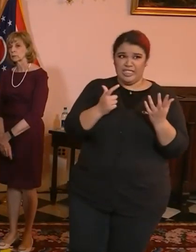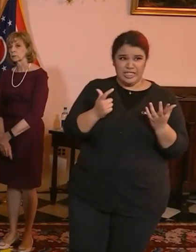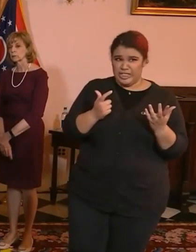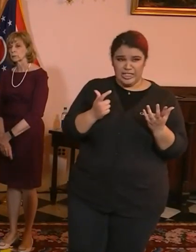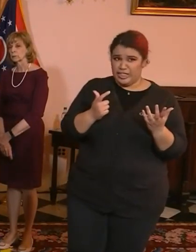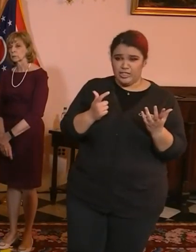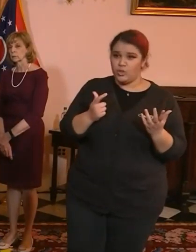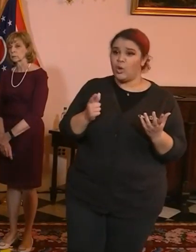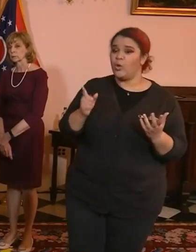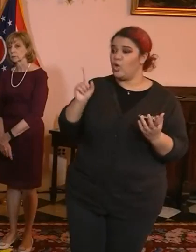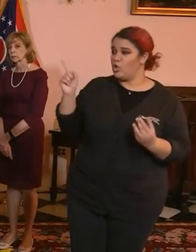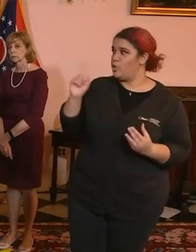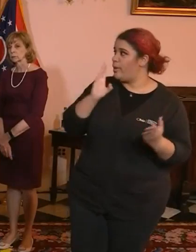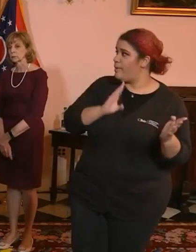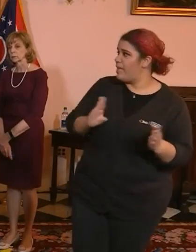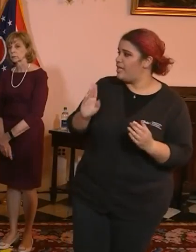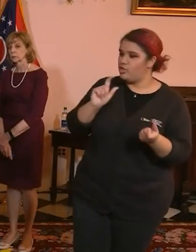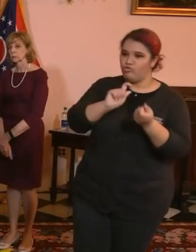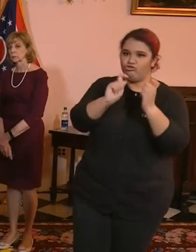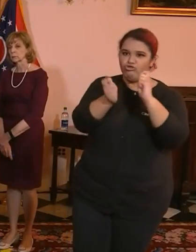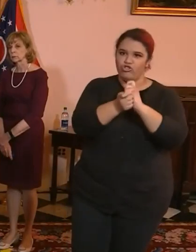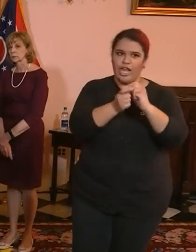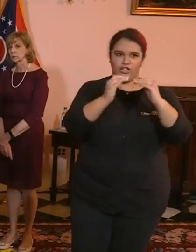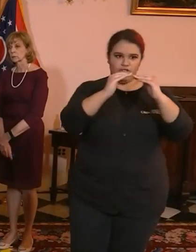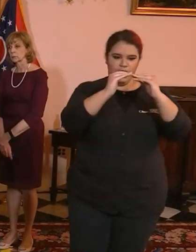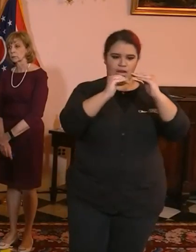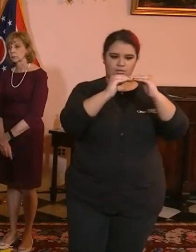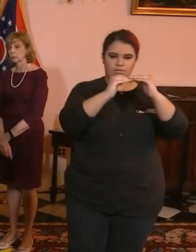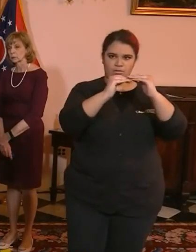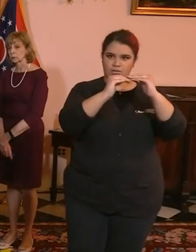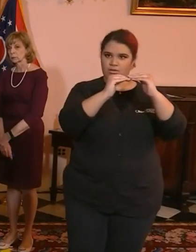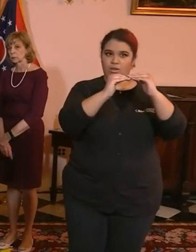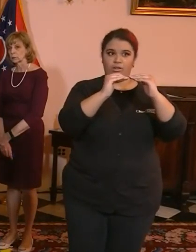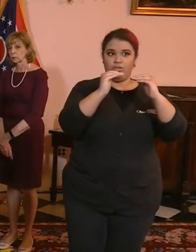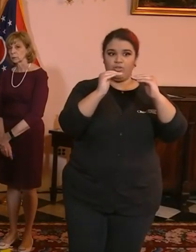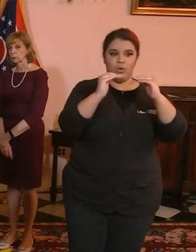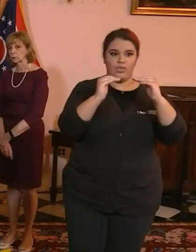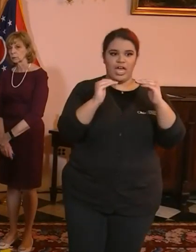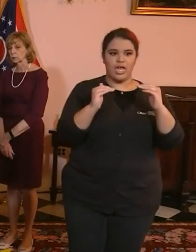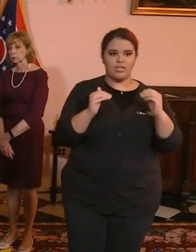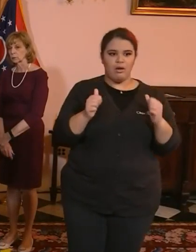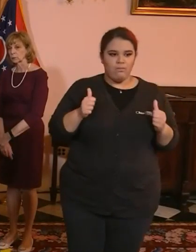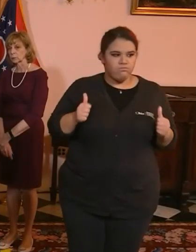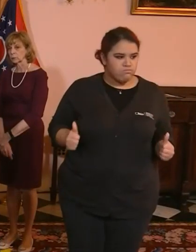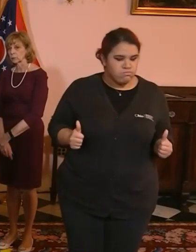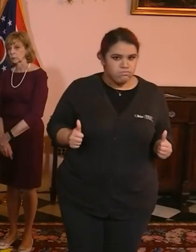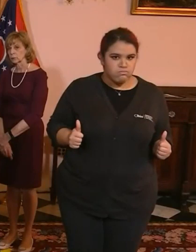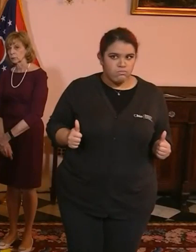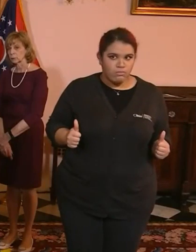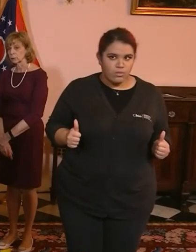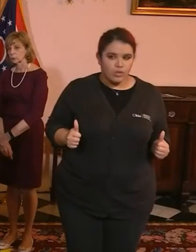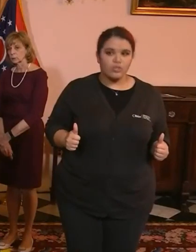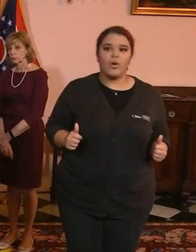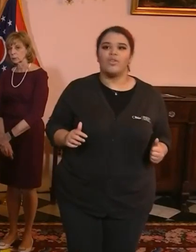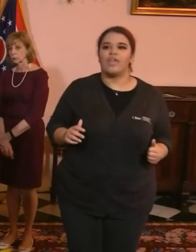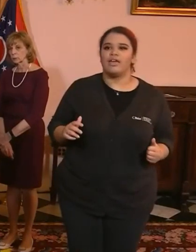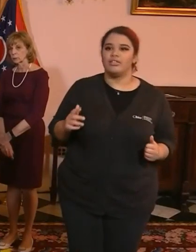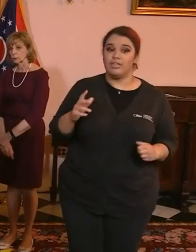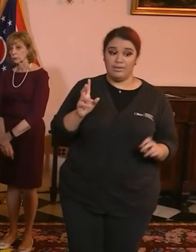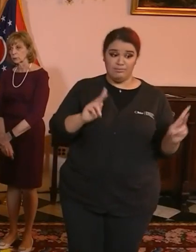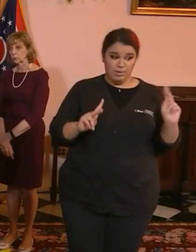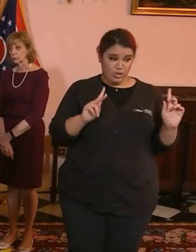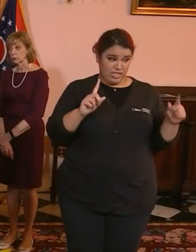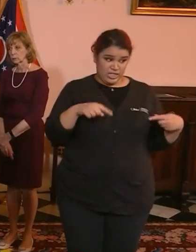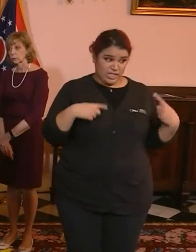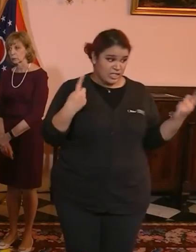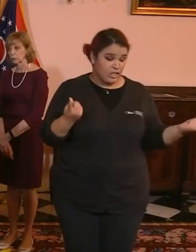guidelines, to loosen them up and make it so that people who are working part-time jobs and are out of work now will be able to get unemployment